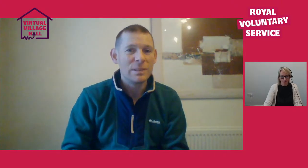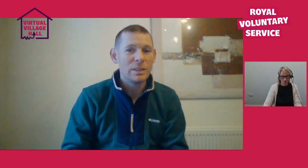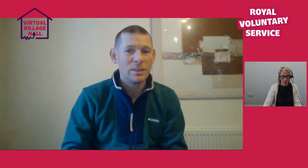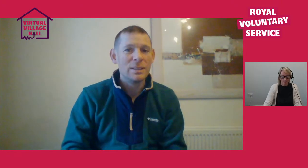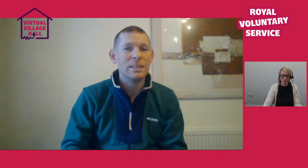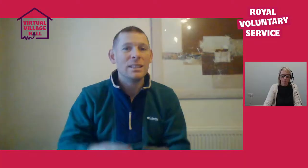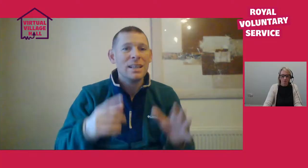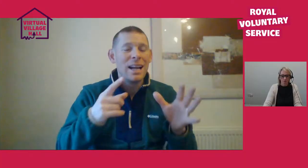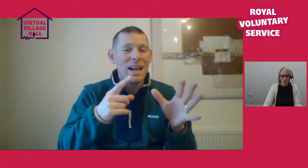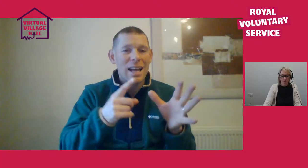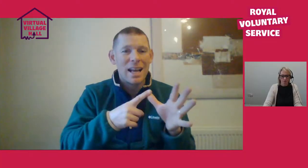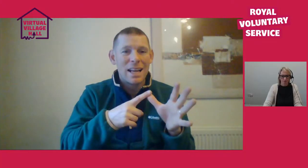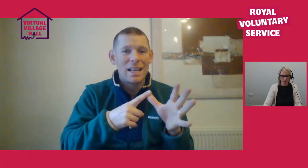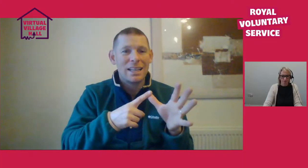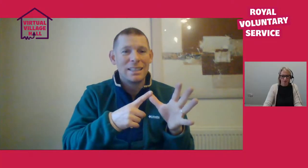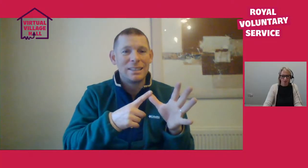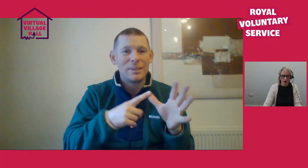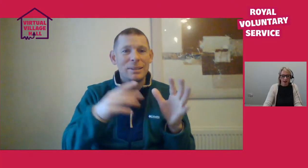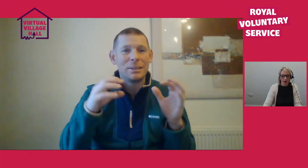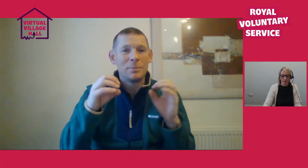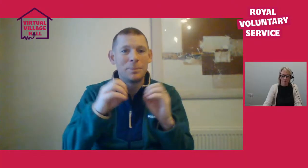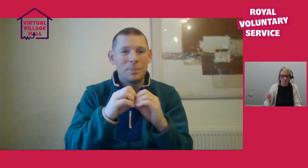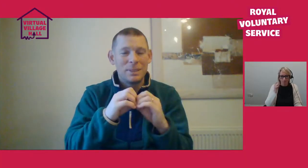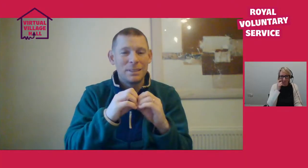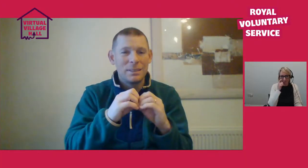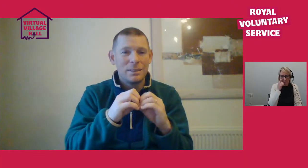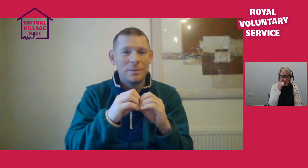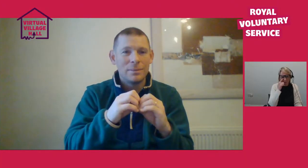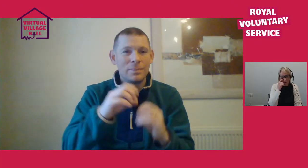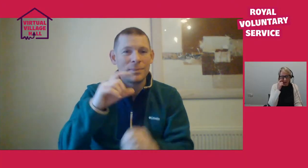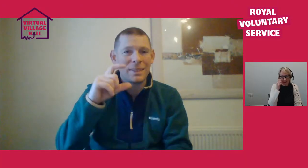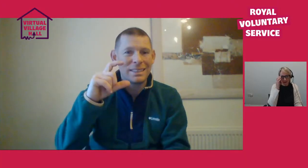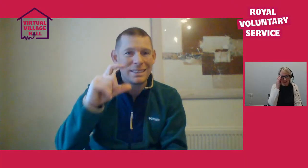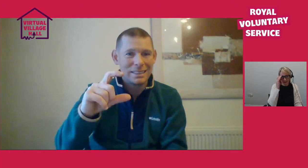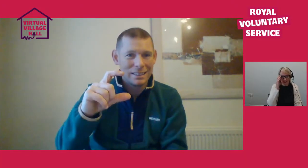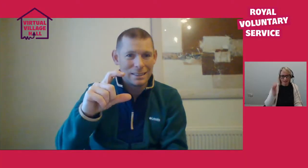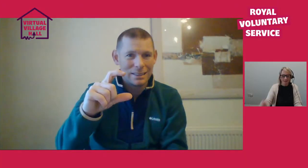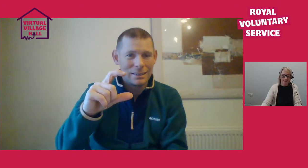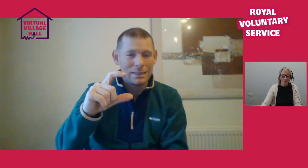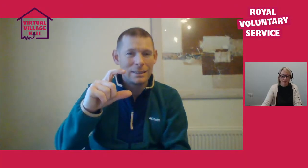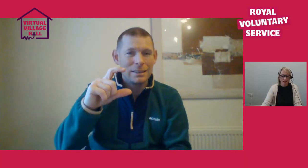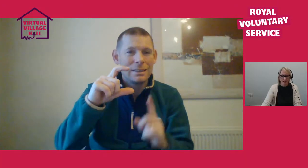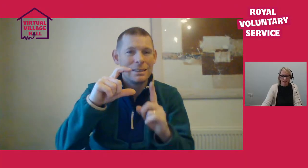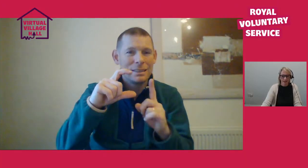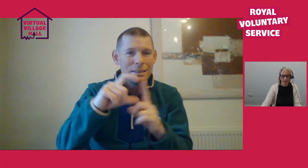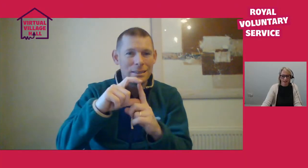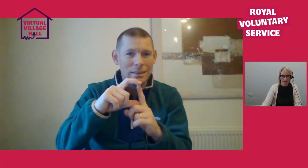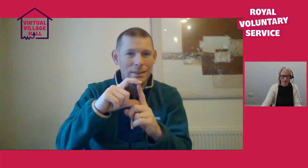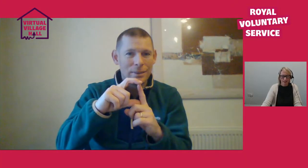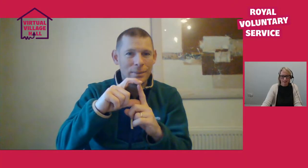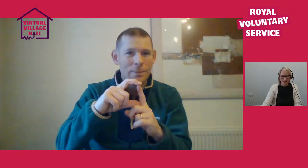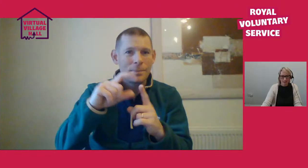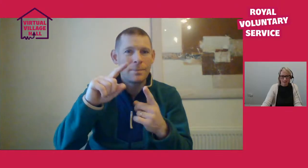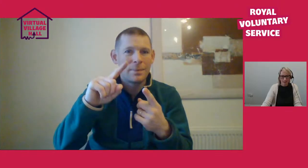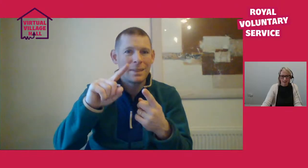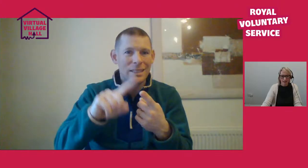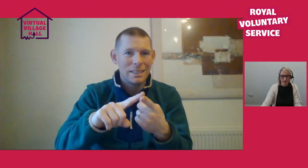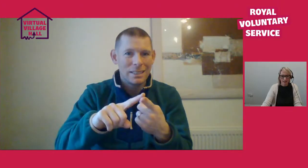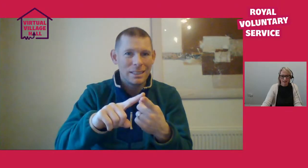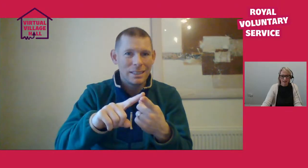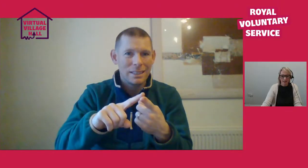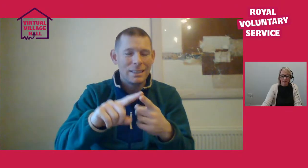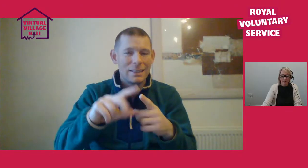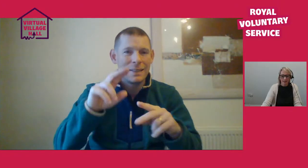join along. So A, B, C,